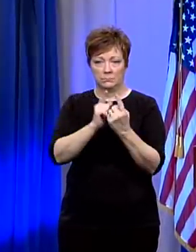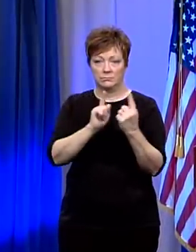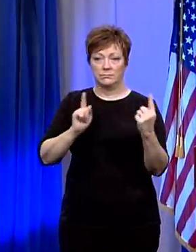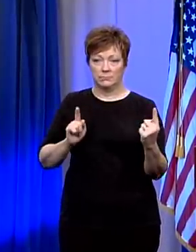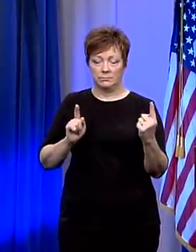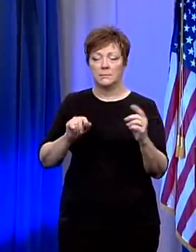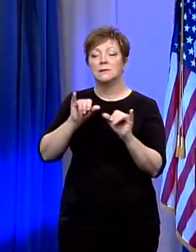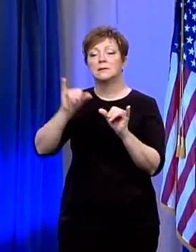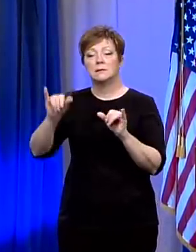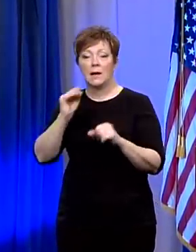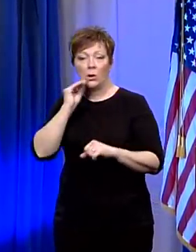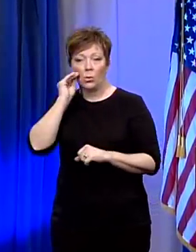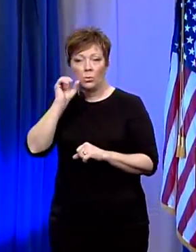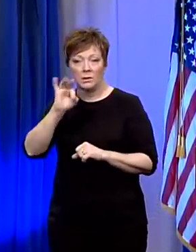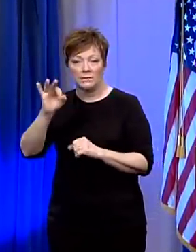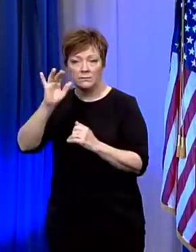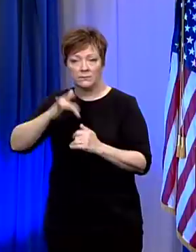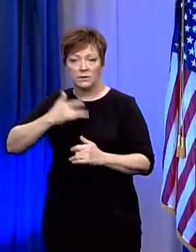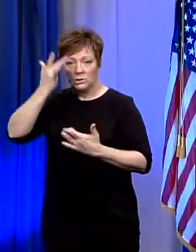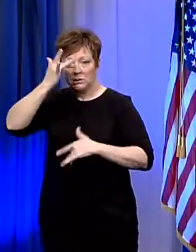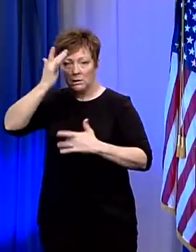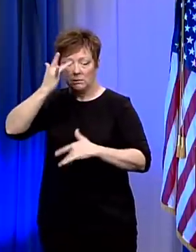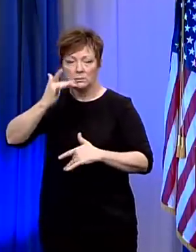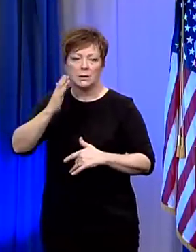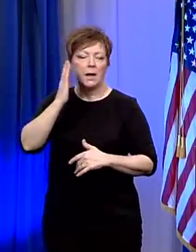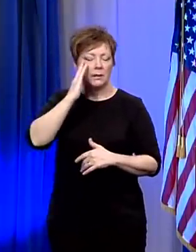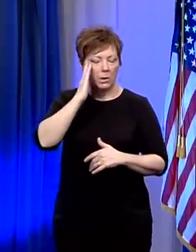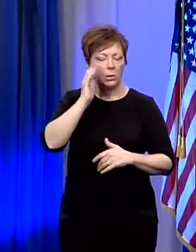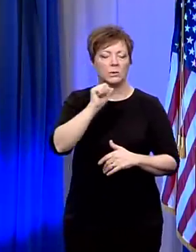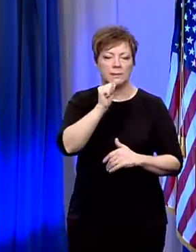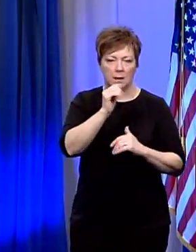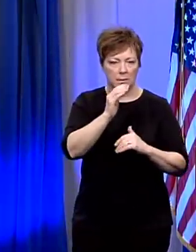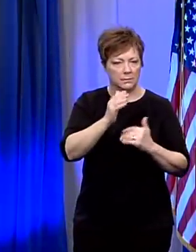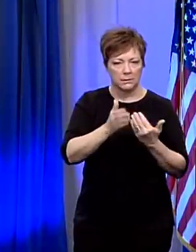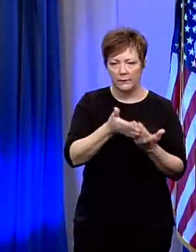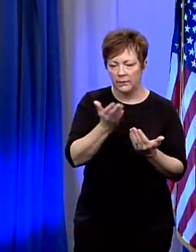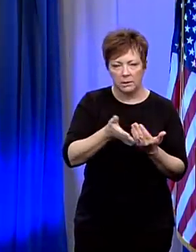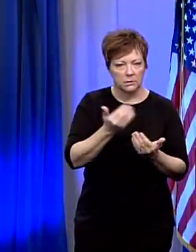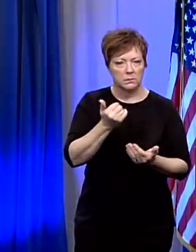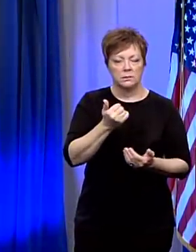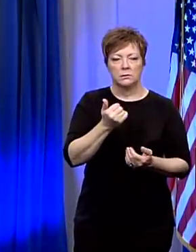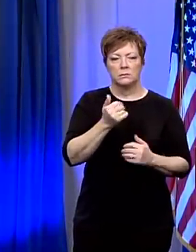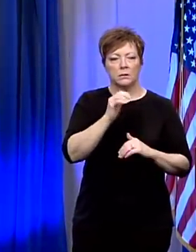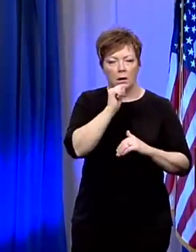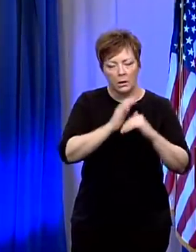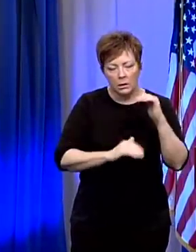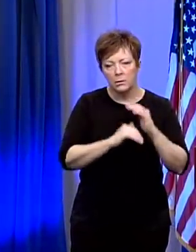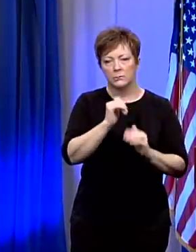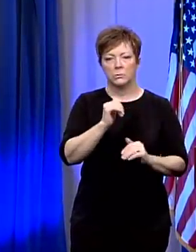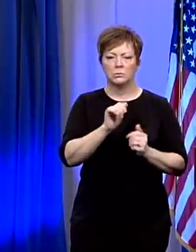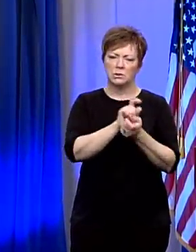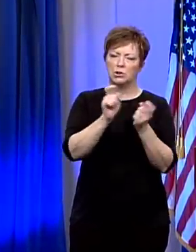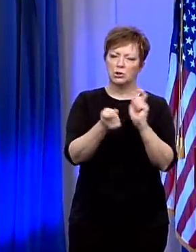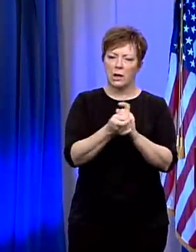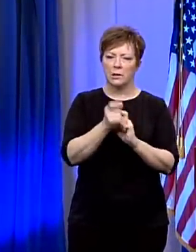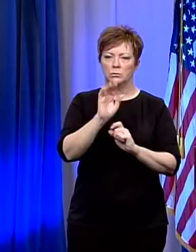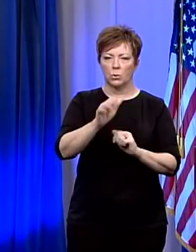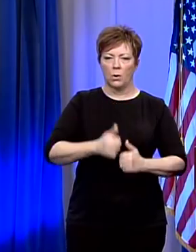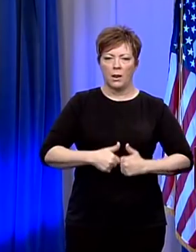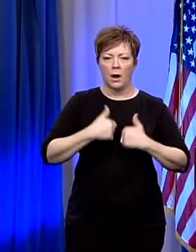sick. Please be prepared for some inconveniences and some changes in the way you live your life for